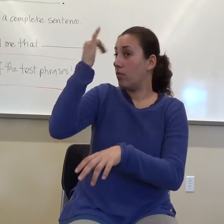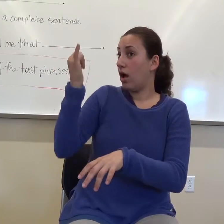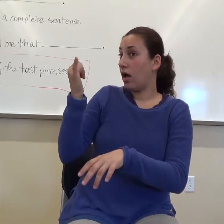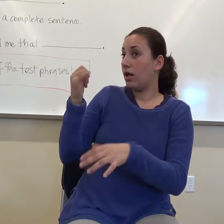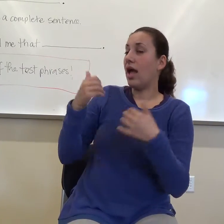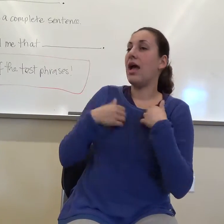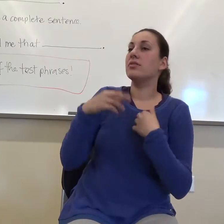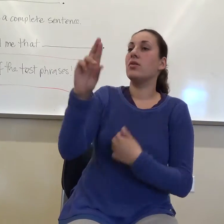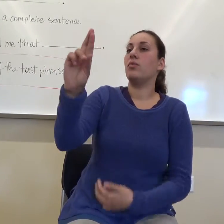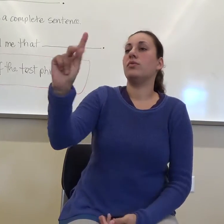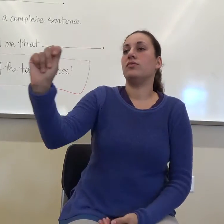reversal transition.